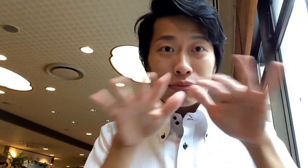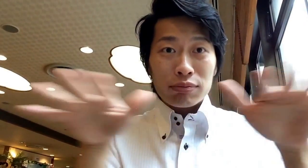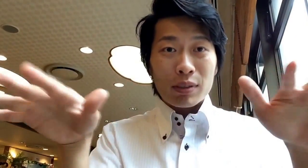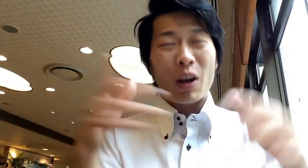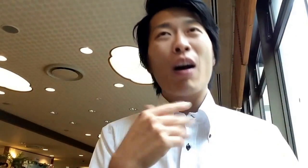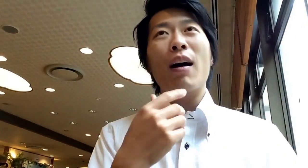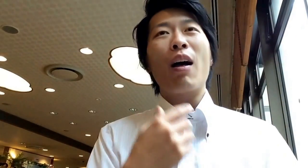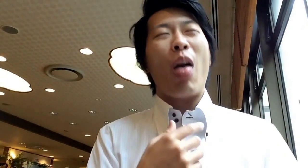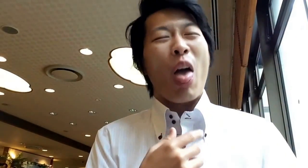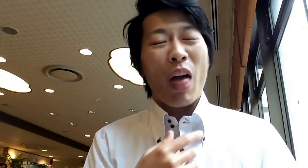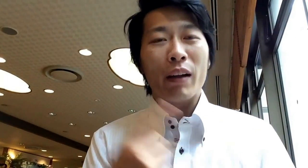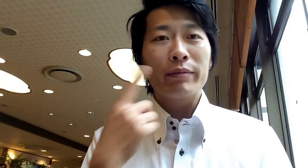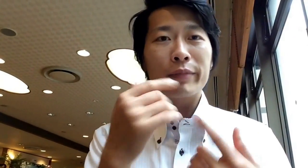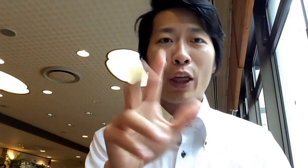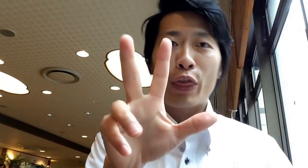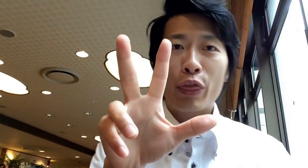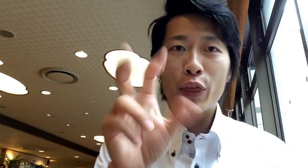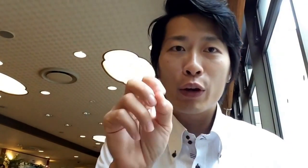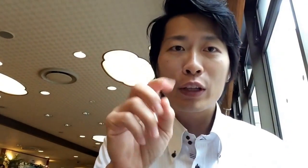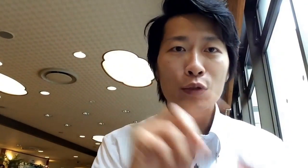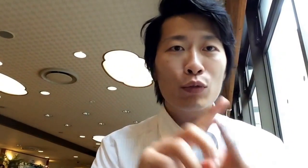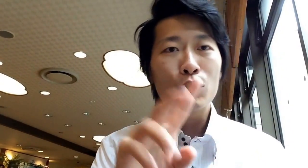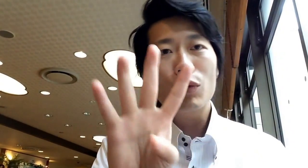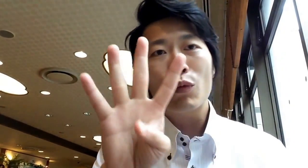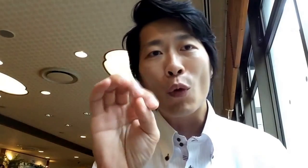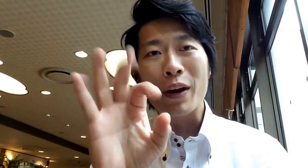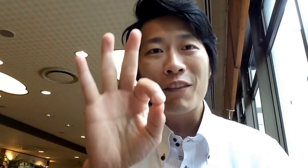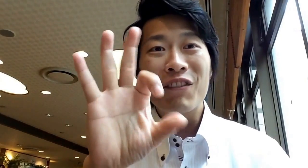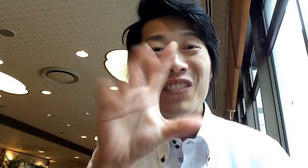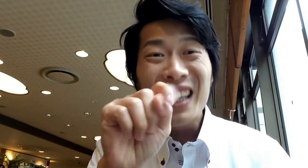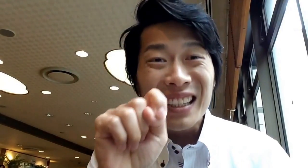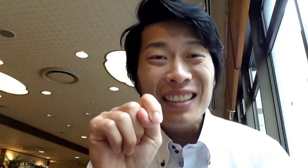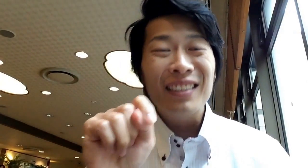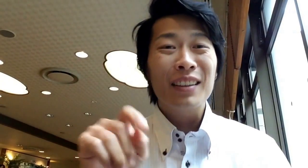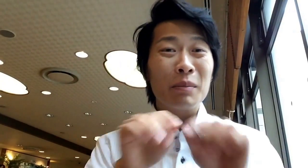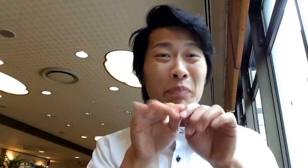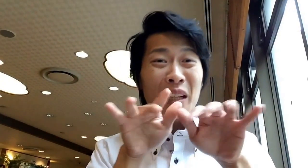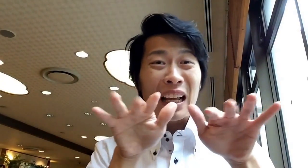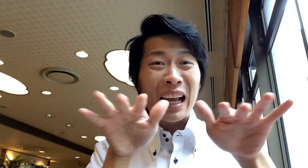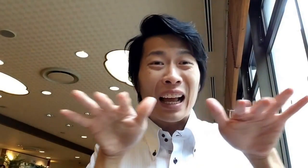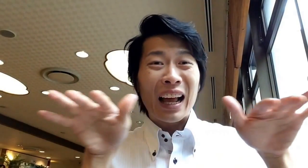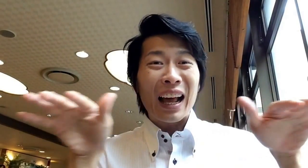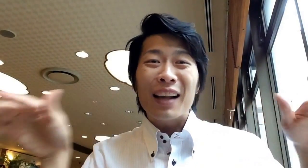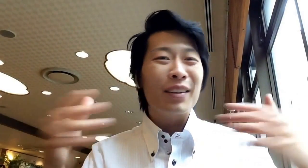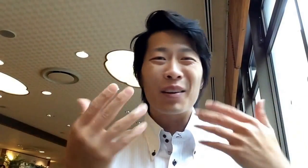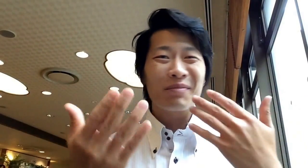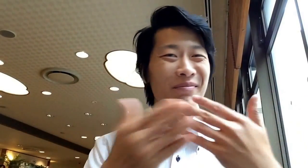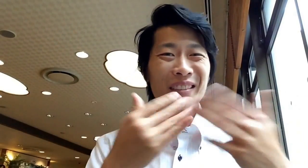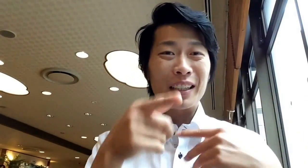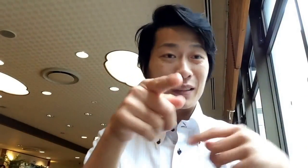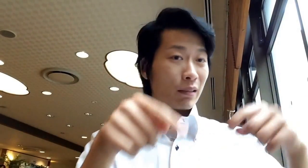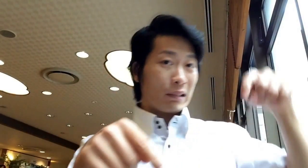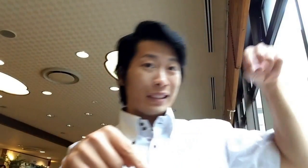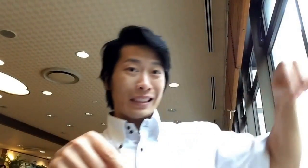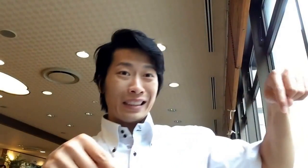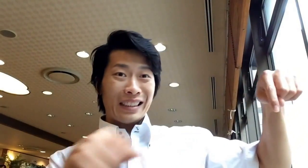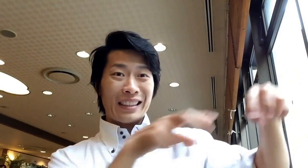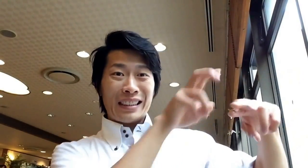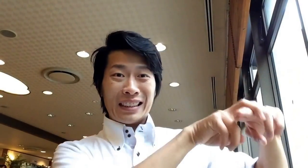And the other important thing to know is that if a person sneezes without covering their mouth or coughs, it can spread to 30 to